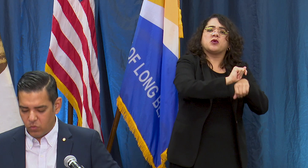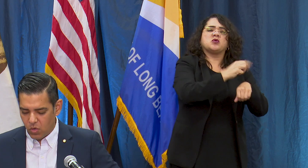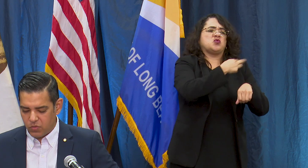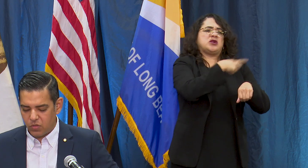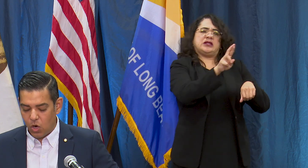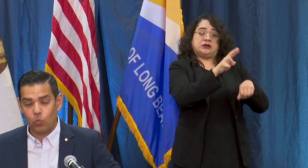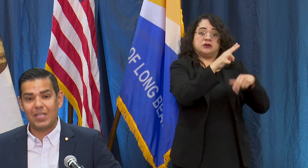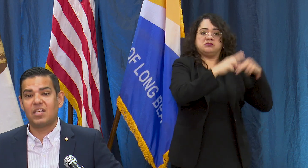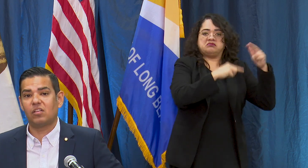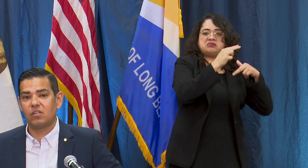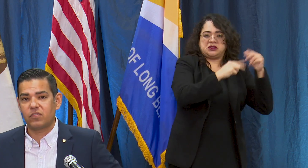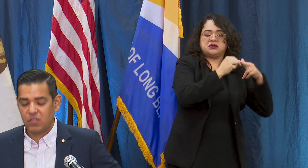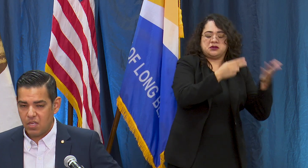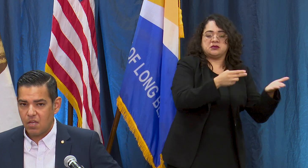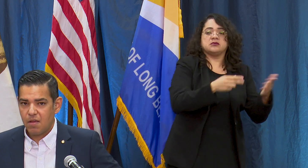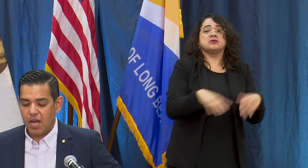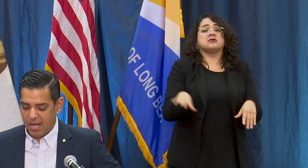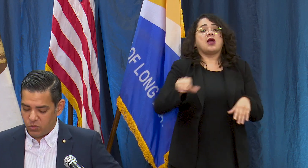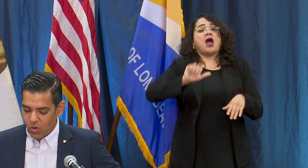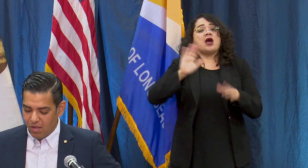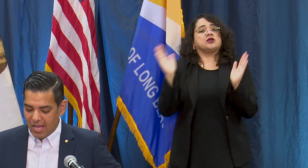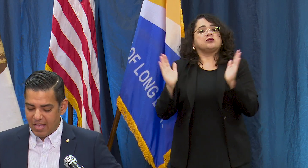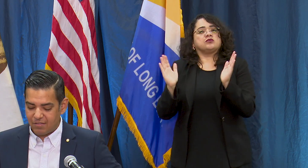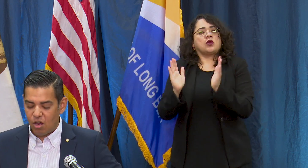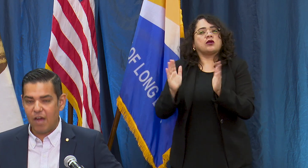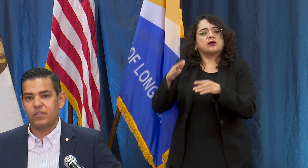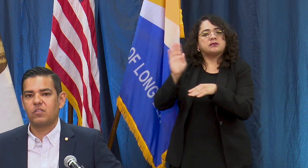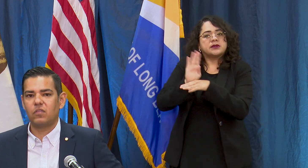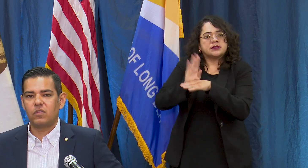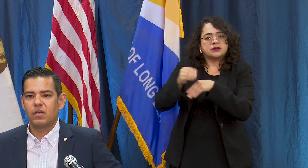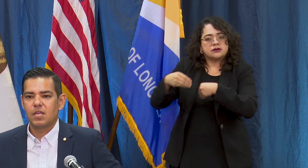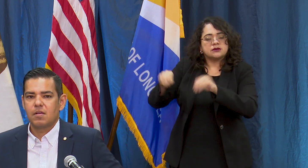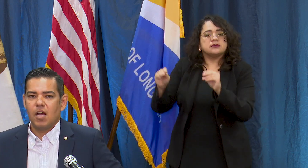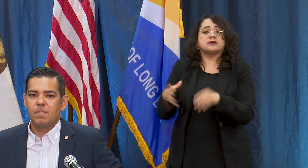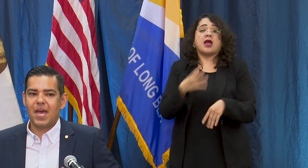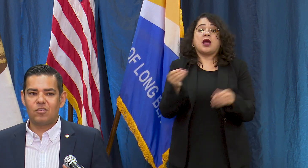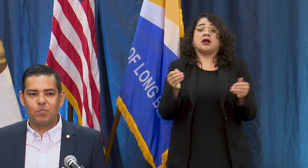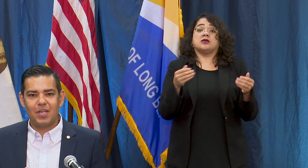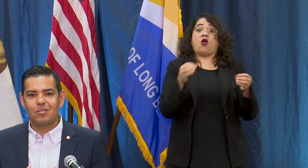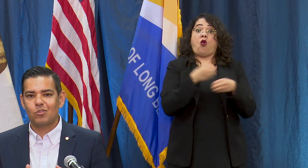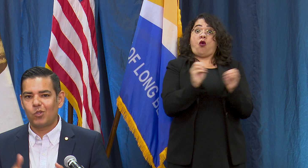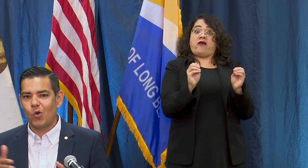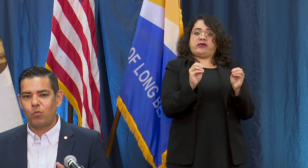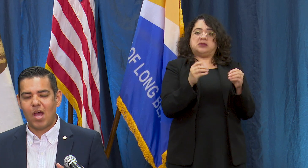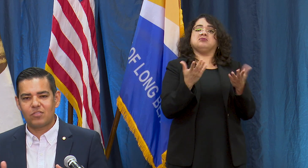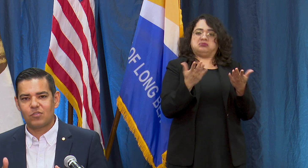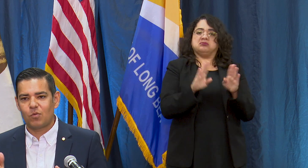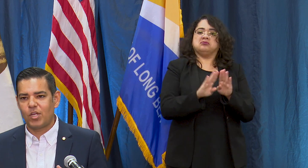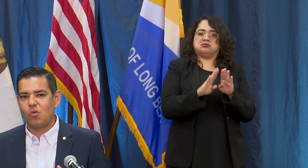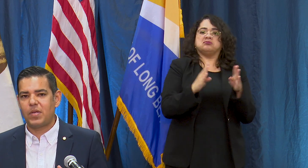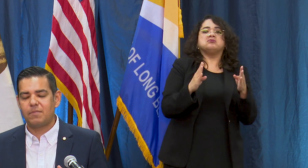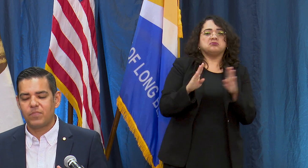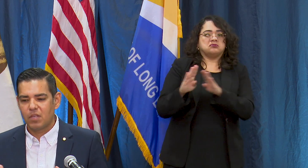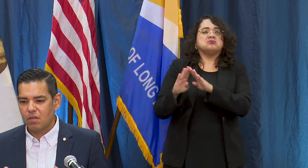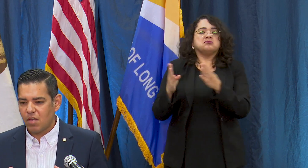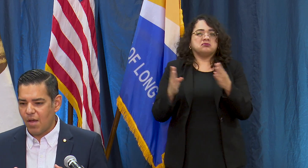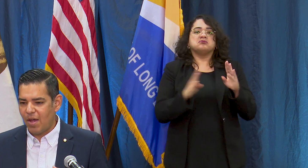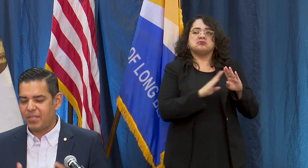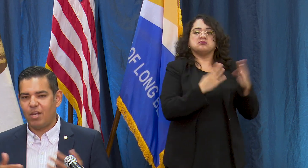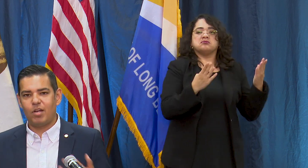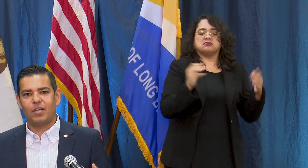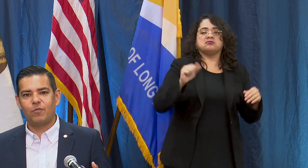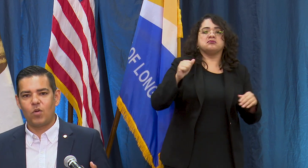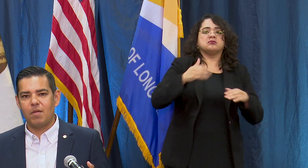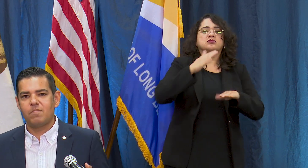capacity, of course, our retailers, as well as offices. That has been a slow process to reopen.